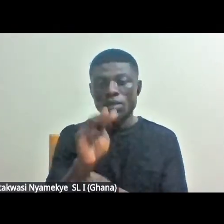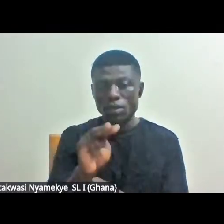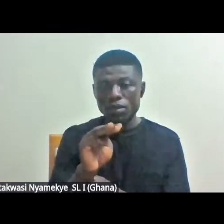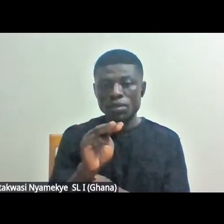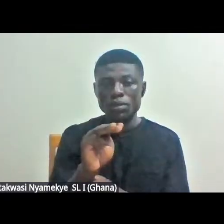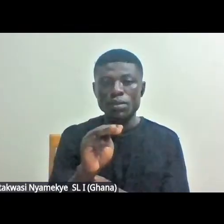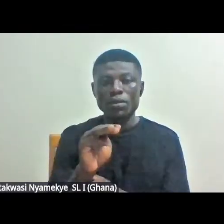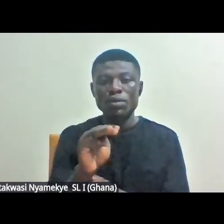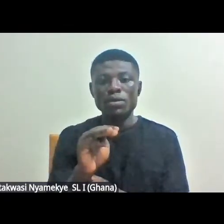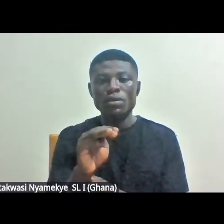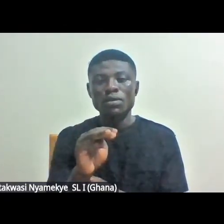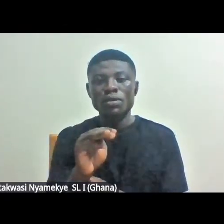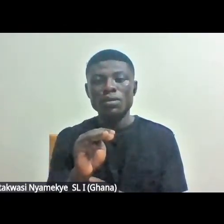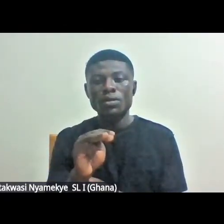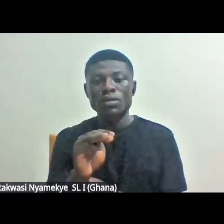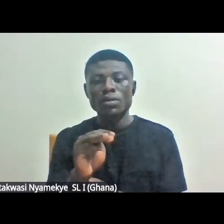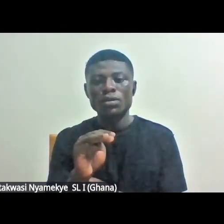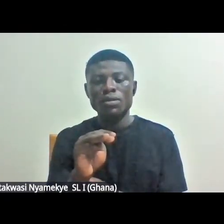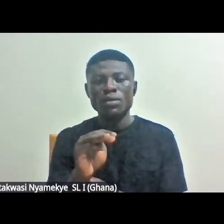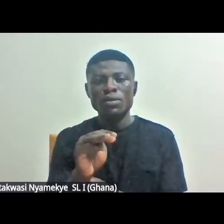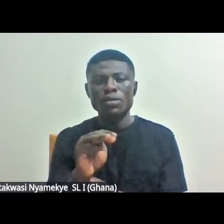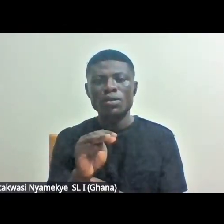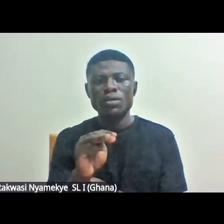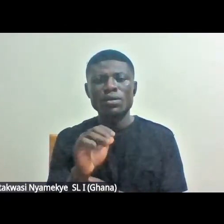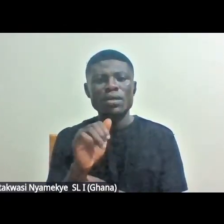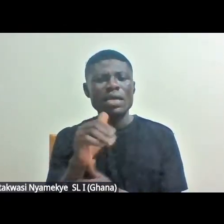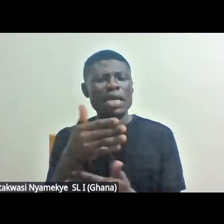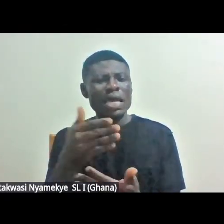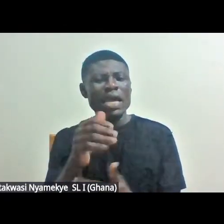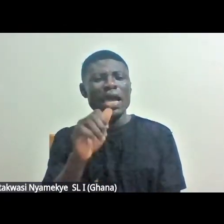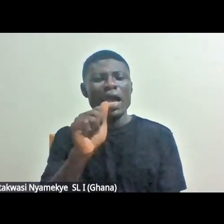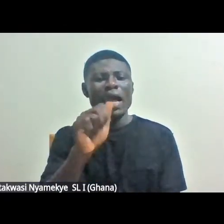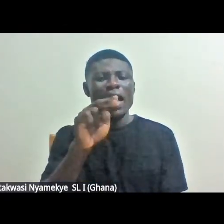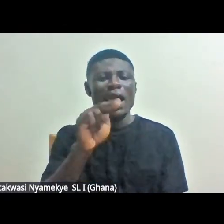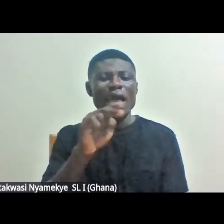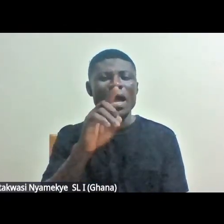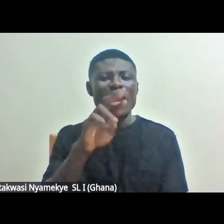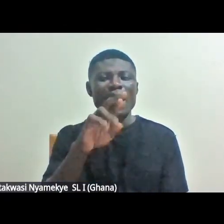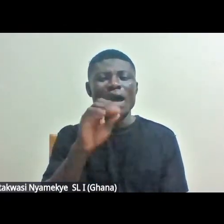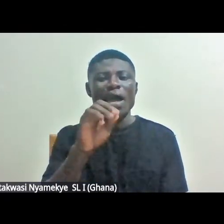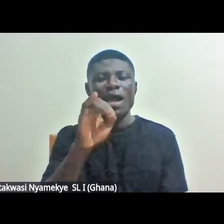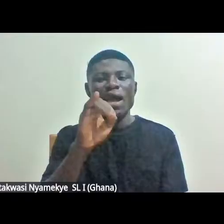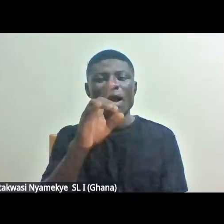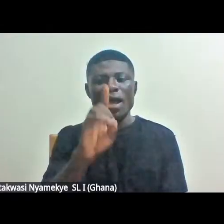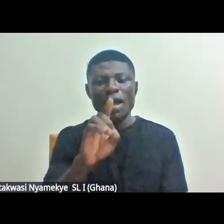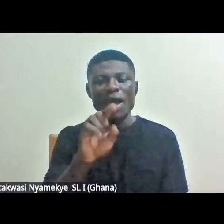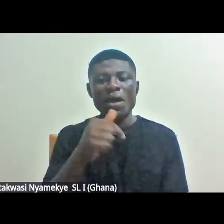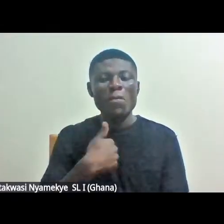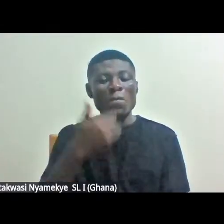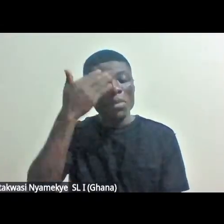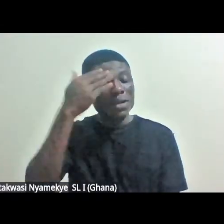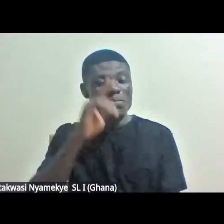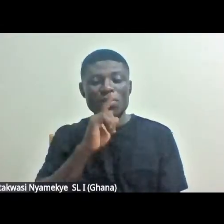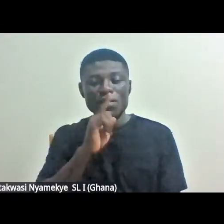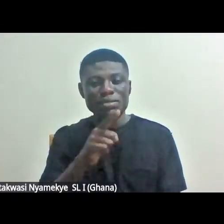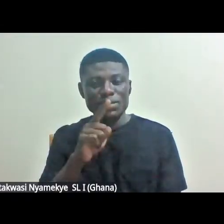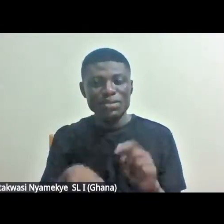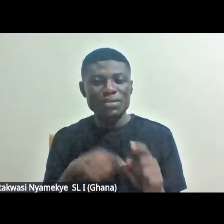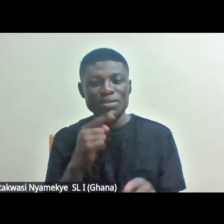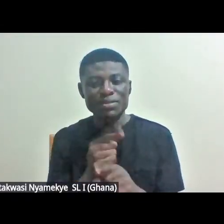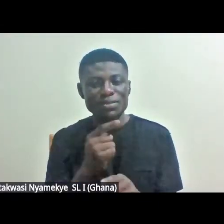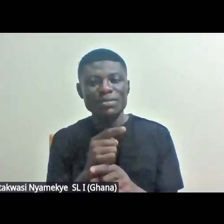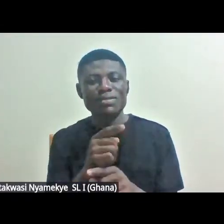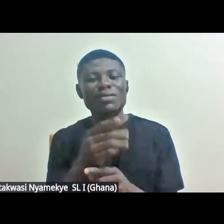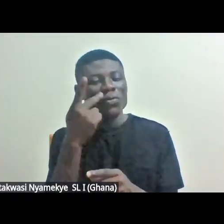9 support it? I don't know Android version 9. I don't know the answer to that. I'd say just load up the website and see how